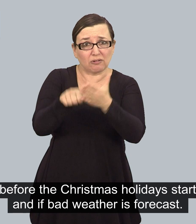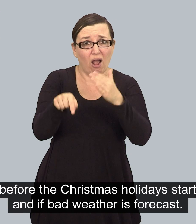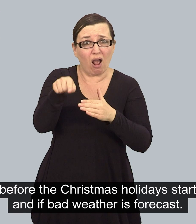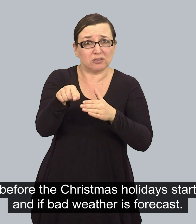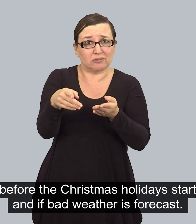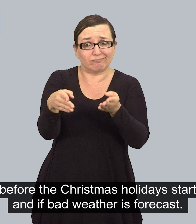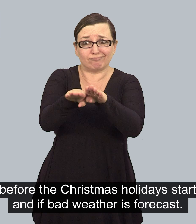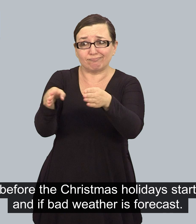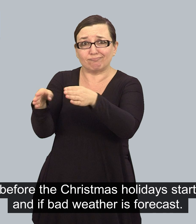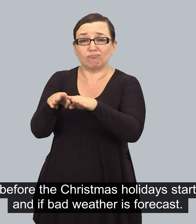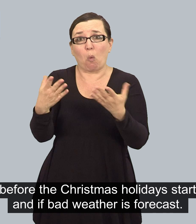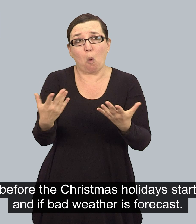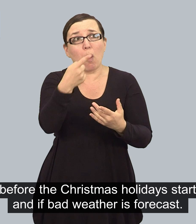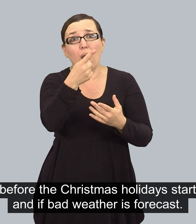start and if bad weather is forecast.